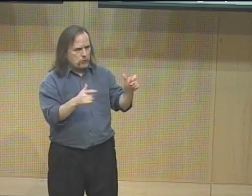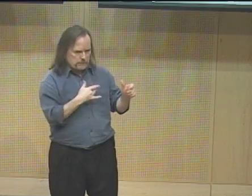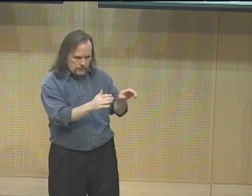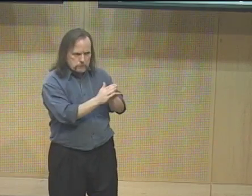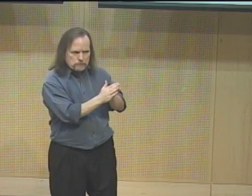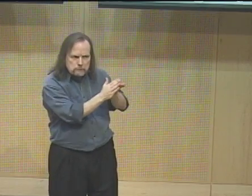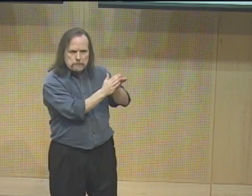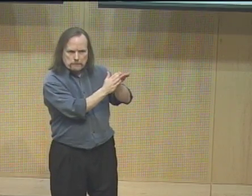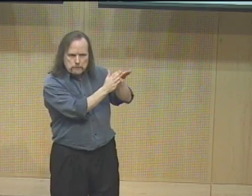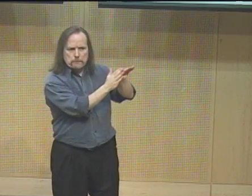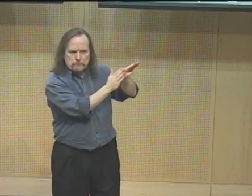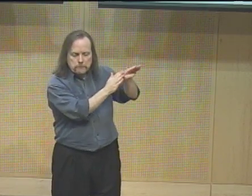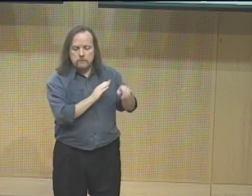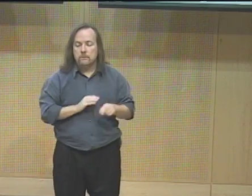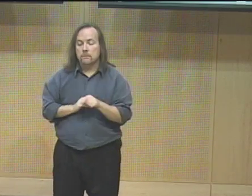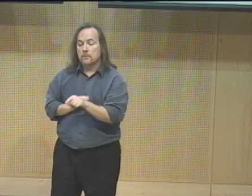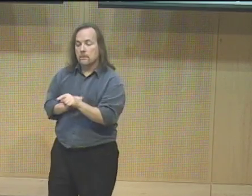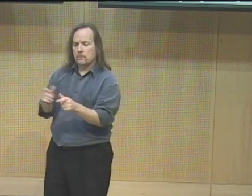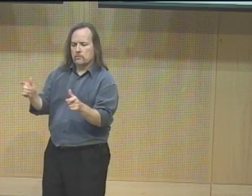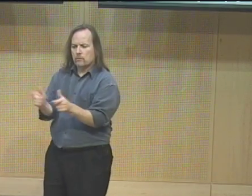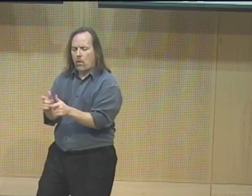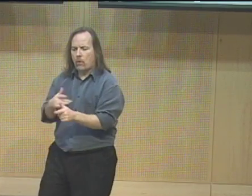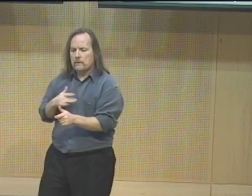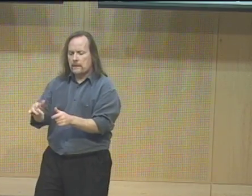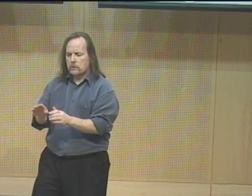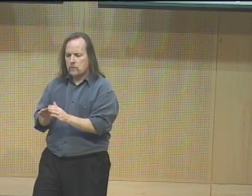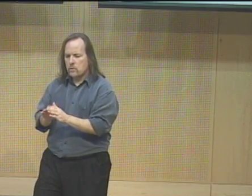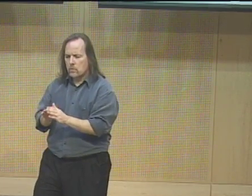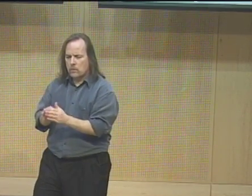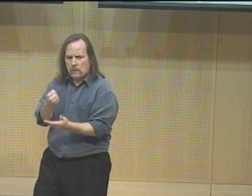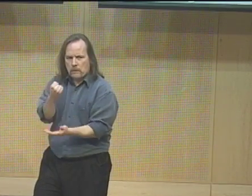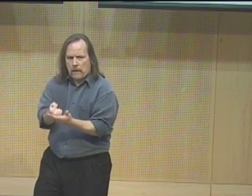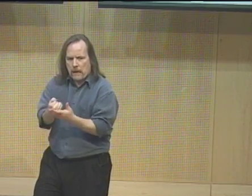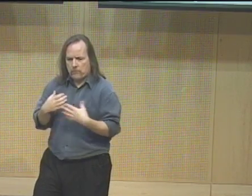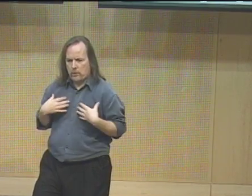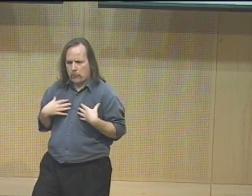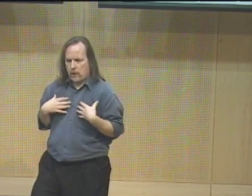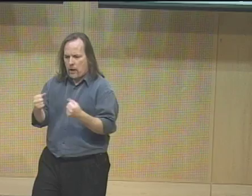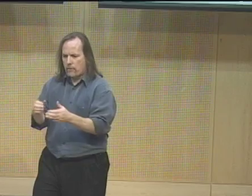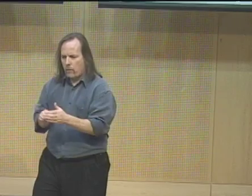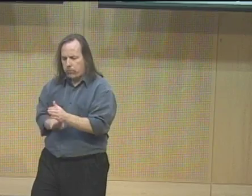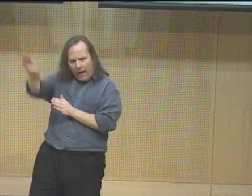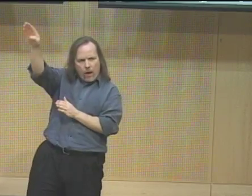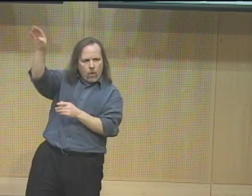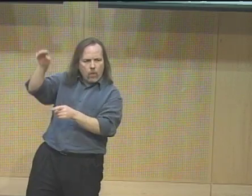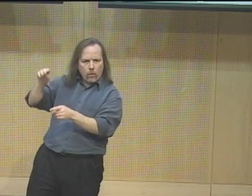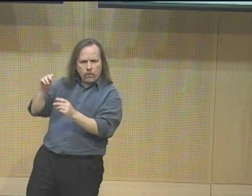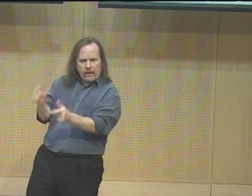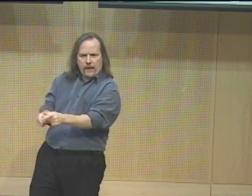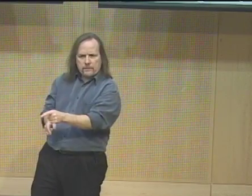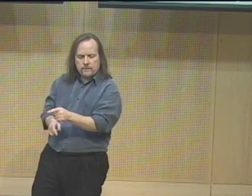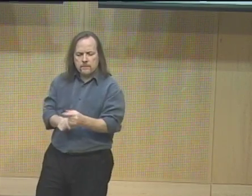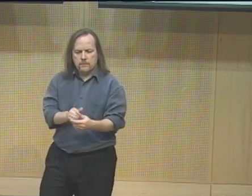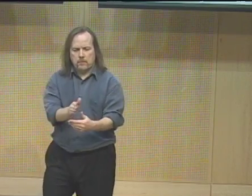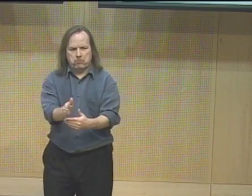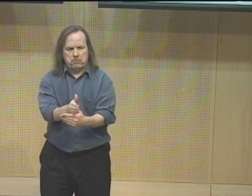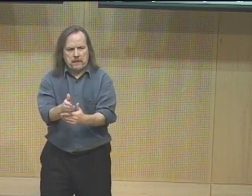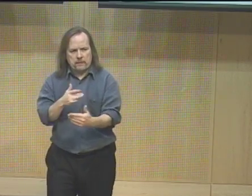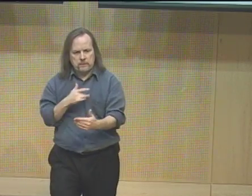characteristics. The larger stocks, the price tends to keep going up. A smaller stock, when the economy's good, the stock